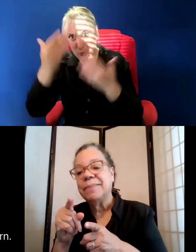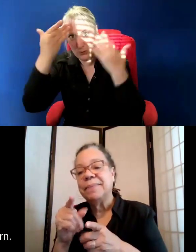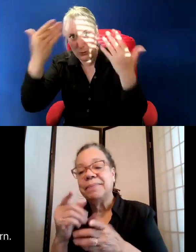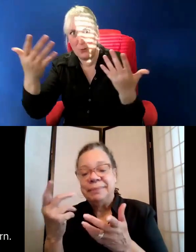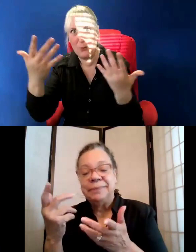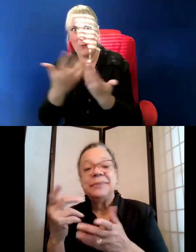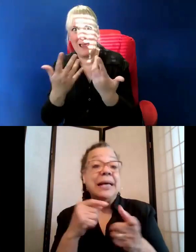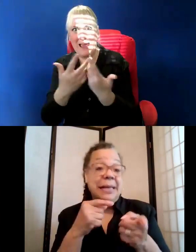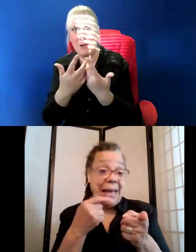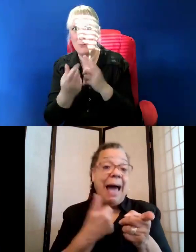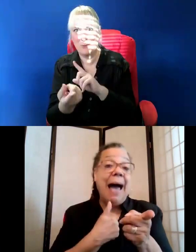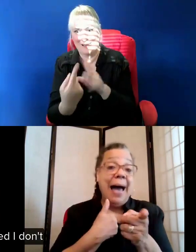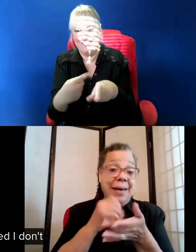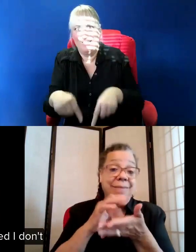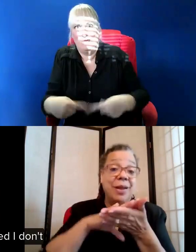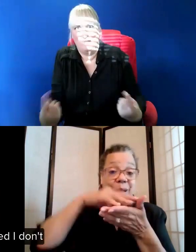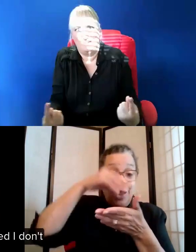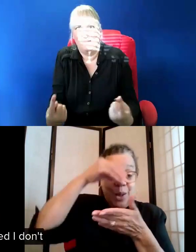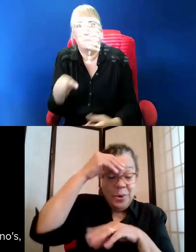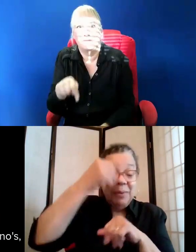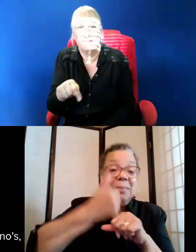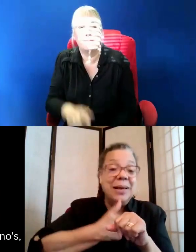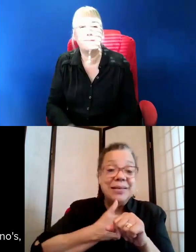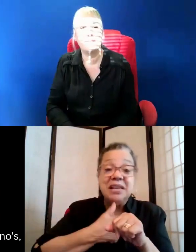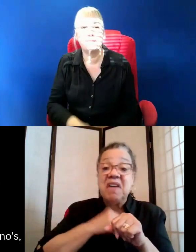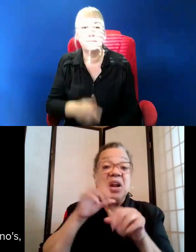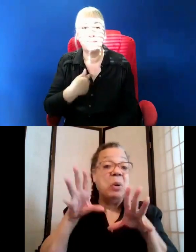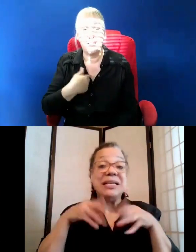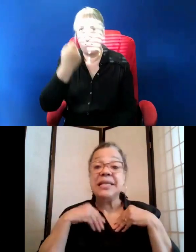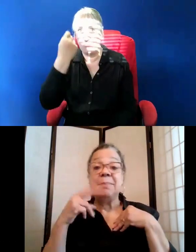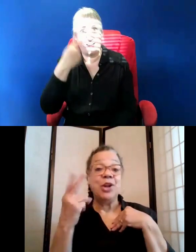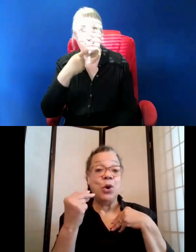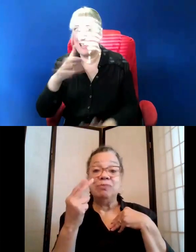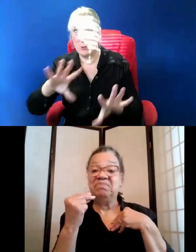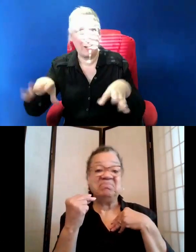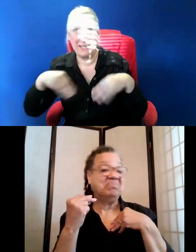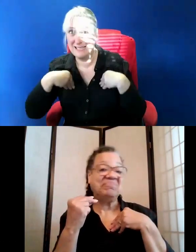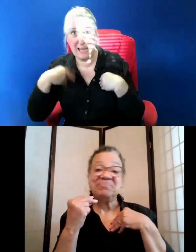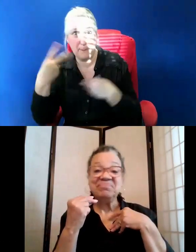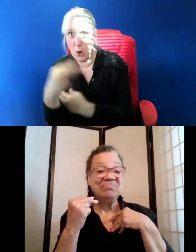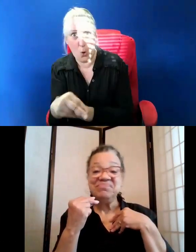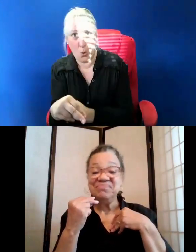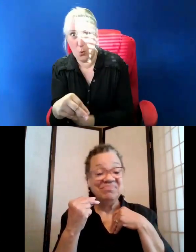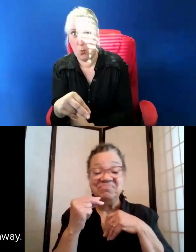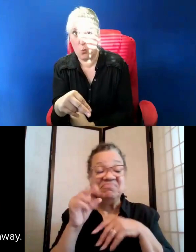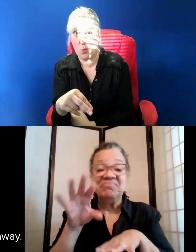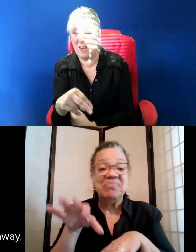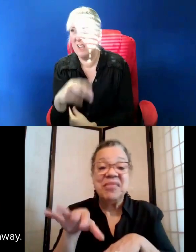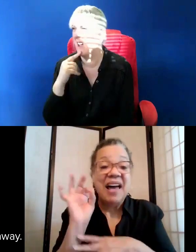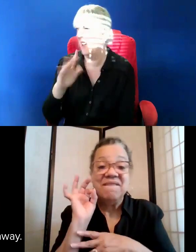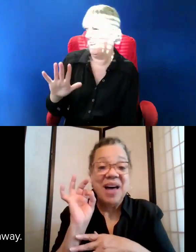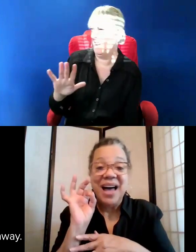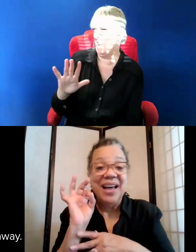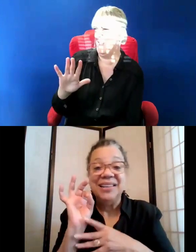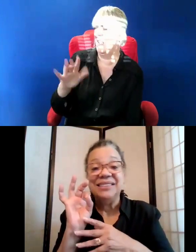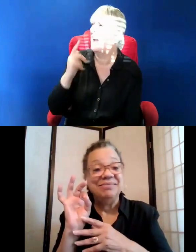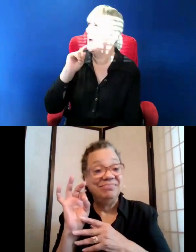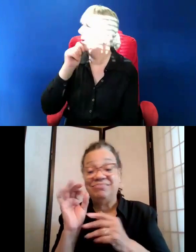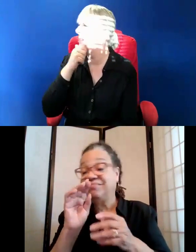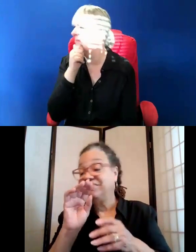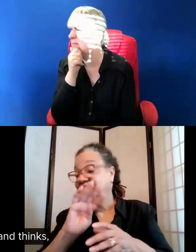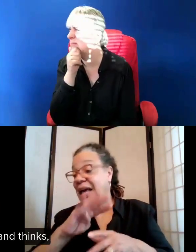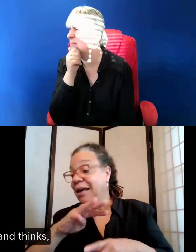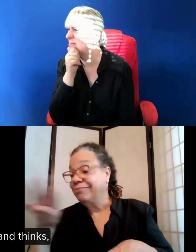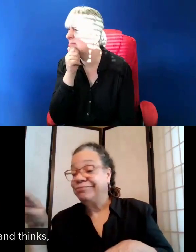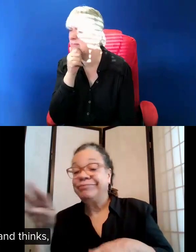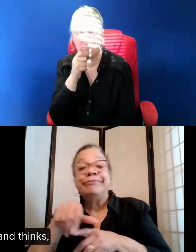you I've very much. learned I don't take no's. I find I go away. I